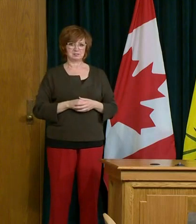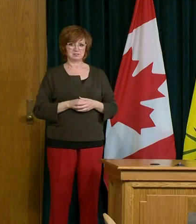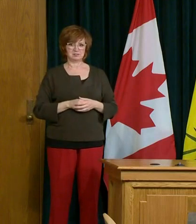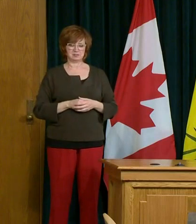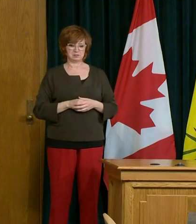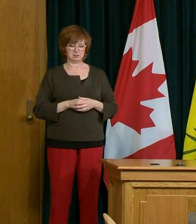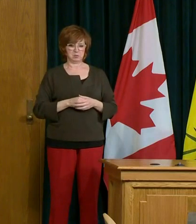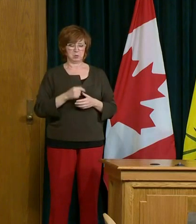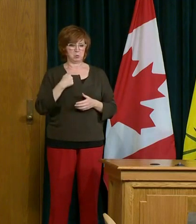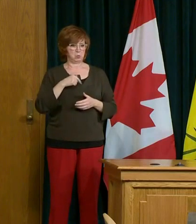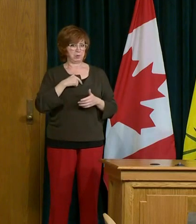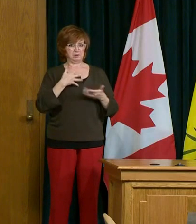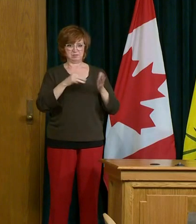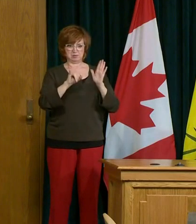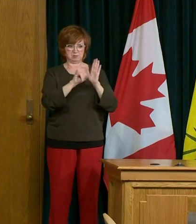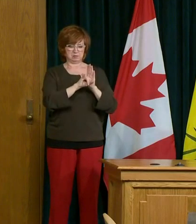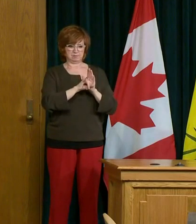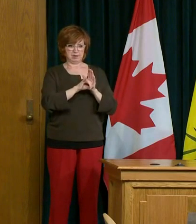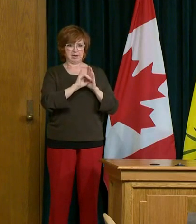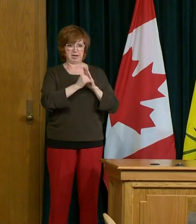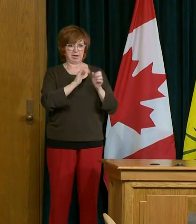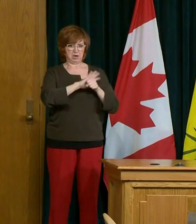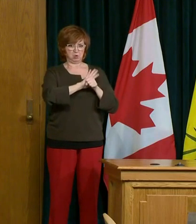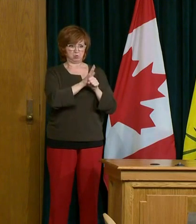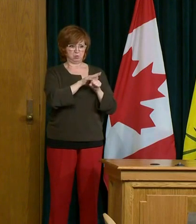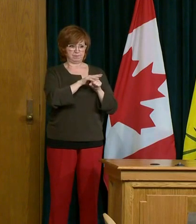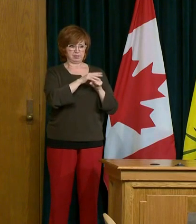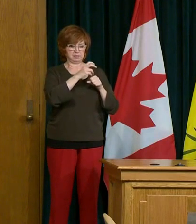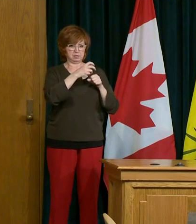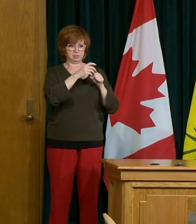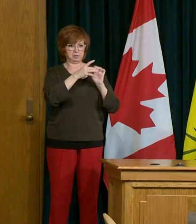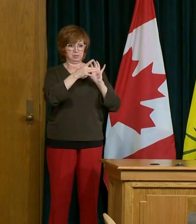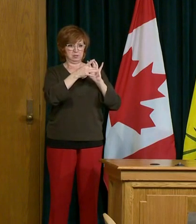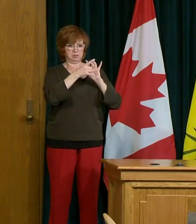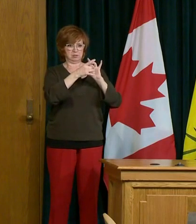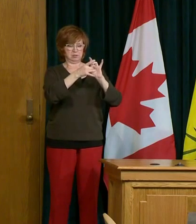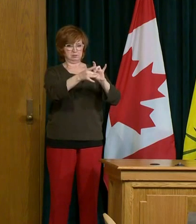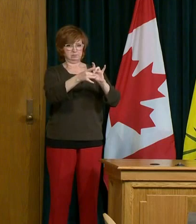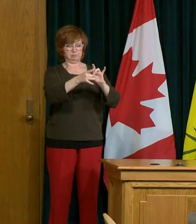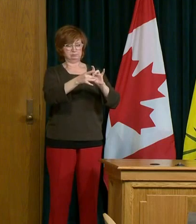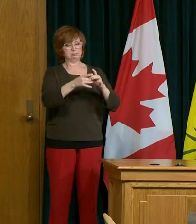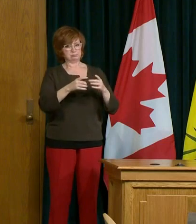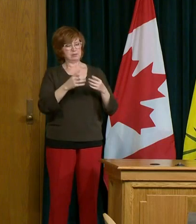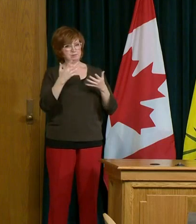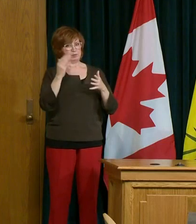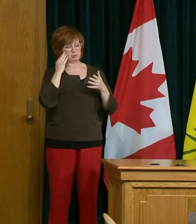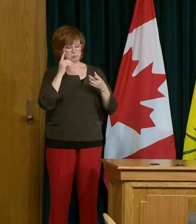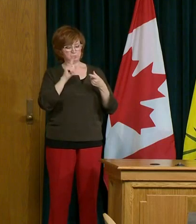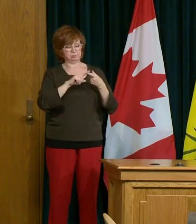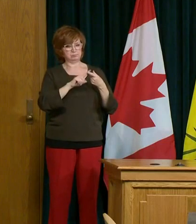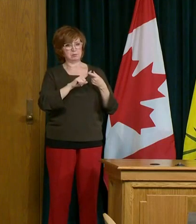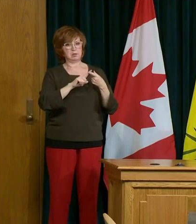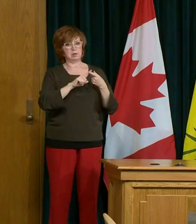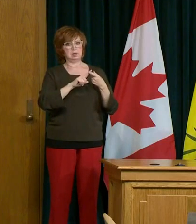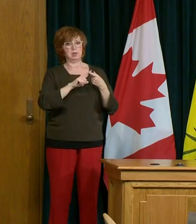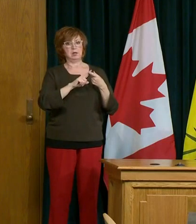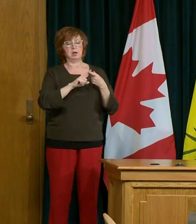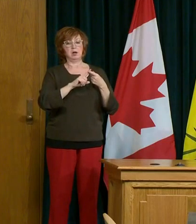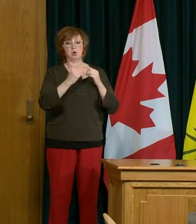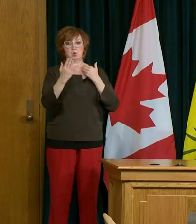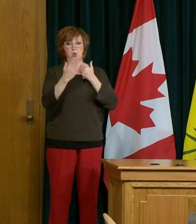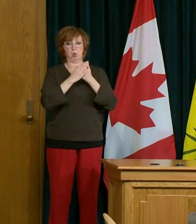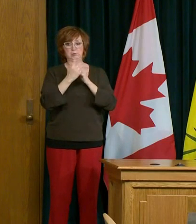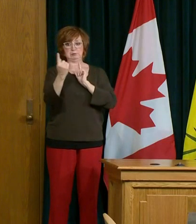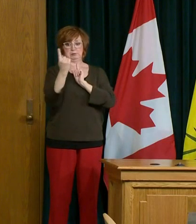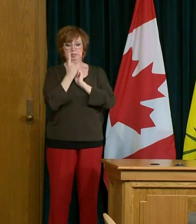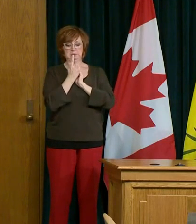it transmits when you are less than 2 meter distance and there's a cough, or one person